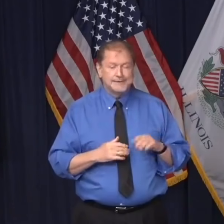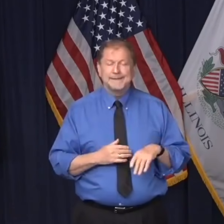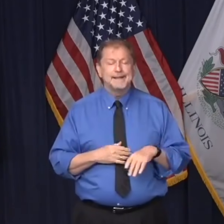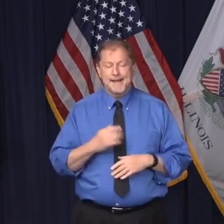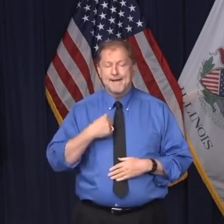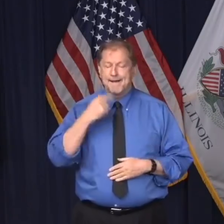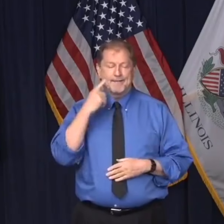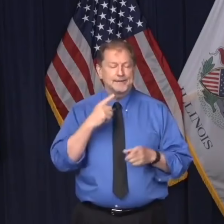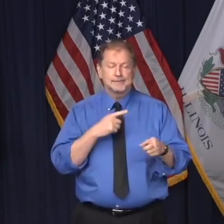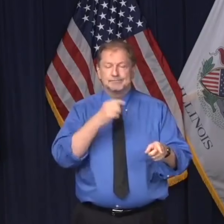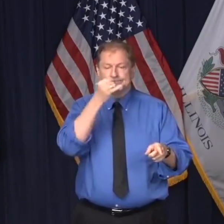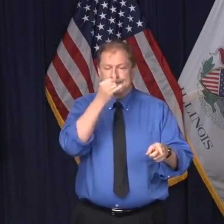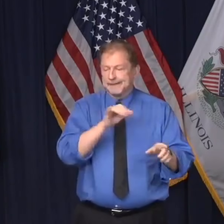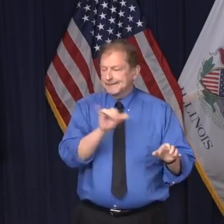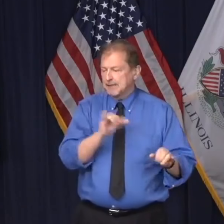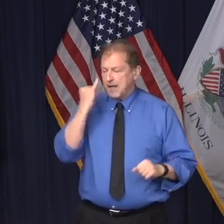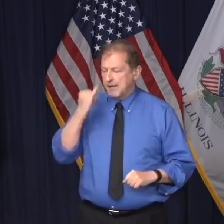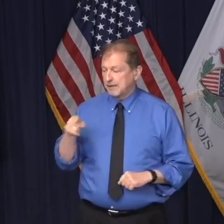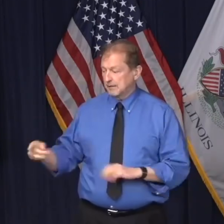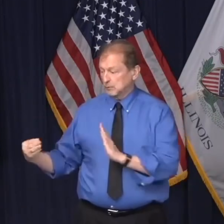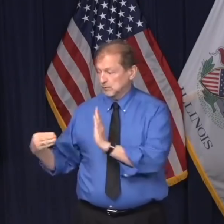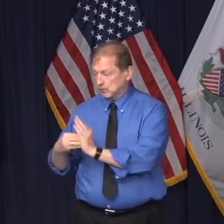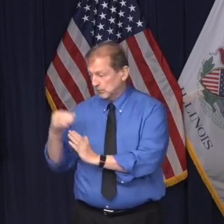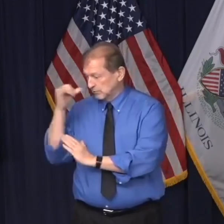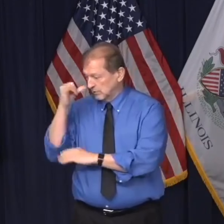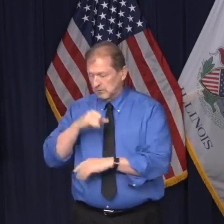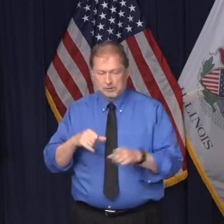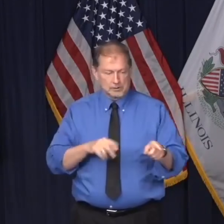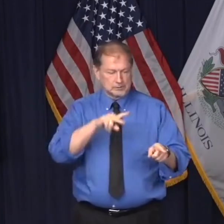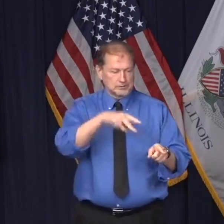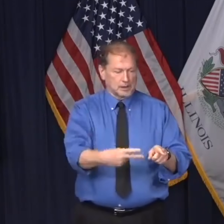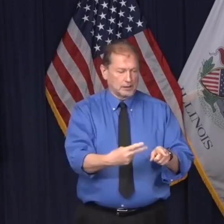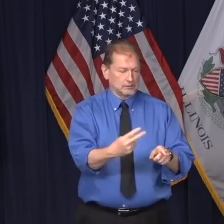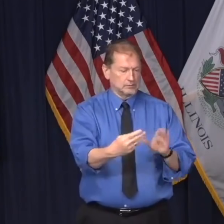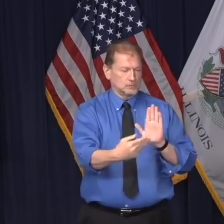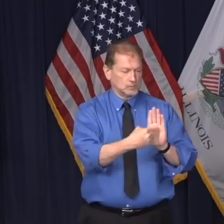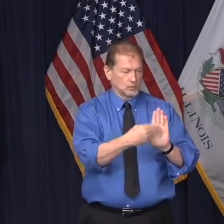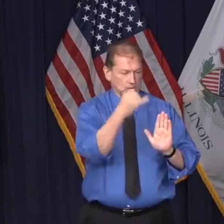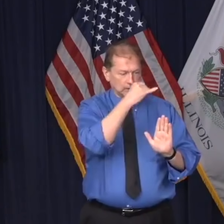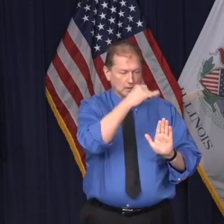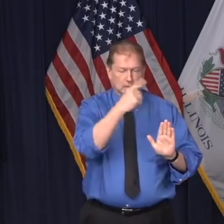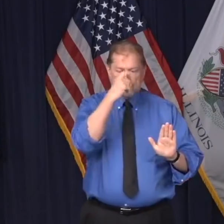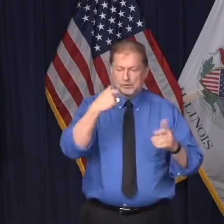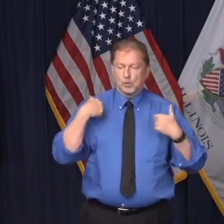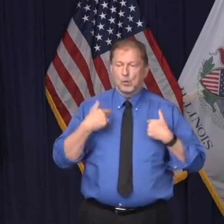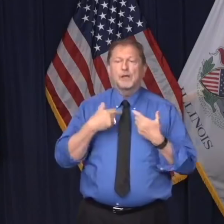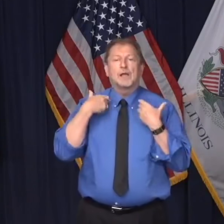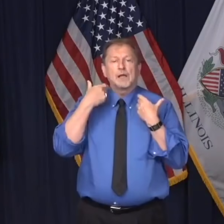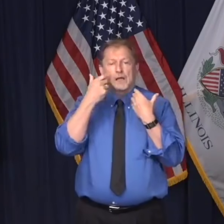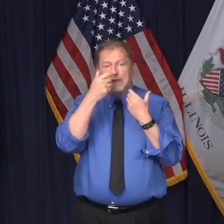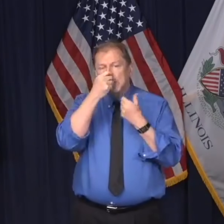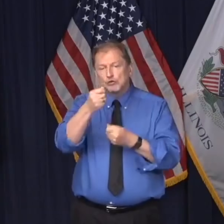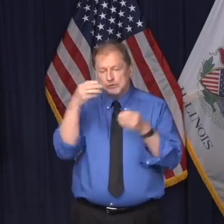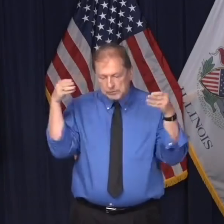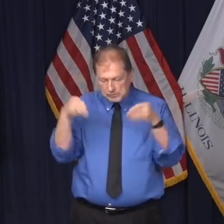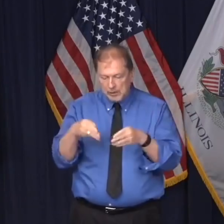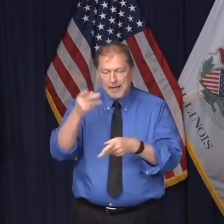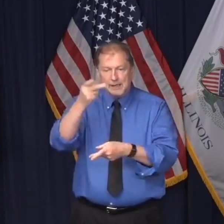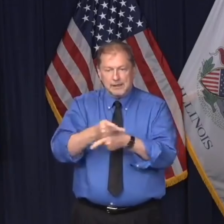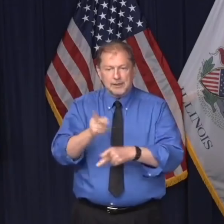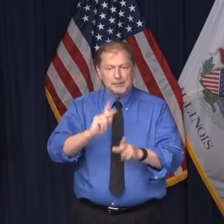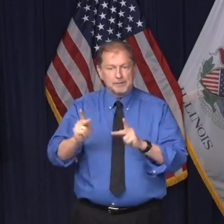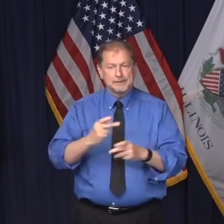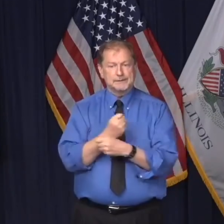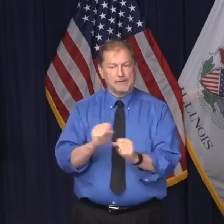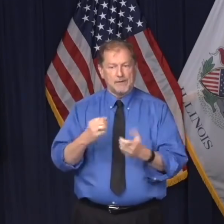similarly irresponsible lawsuit. We're in the business here of keeping people safe and healthy. That's what the stay-at-home